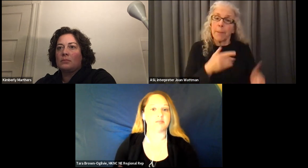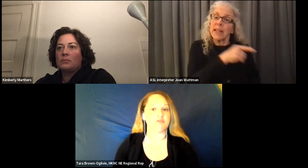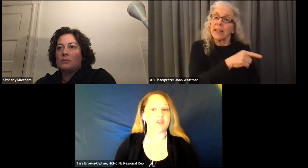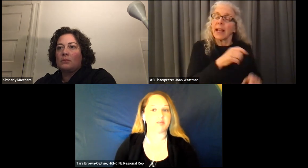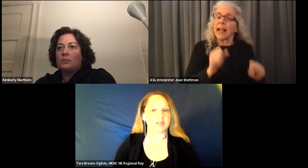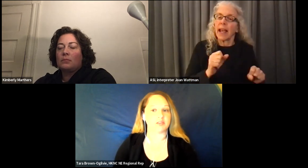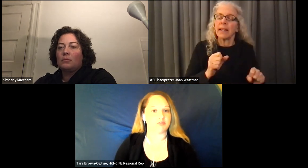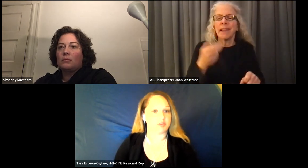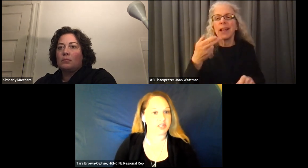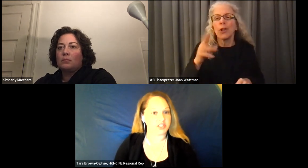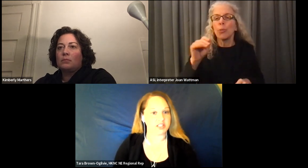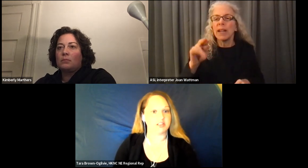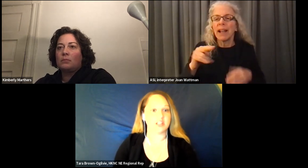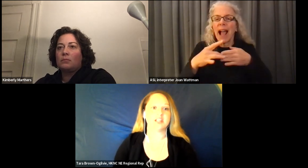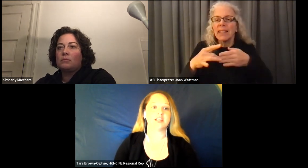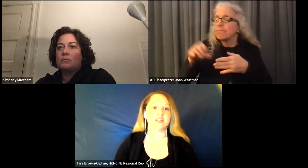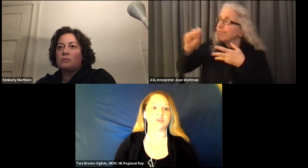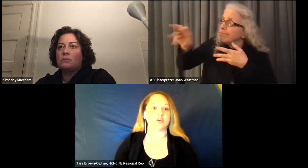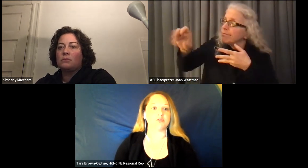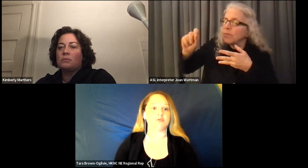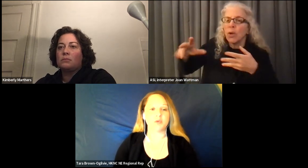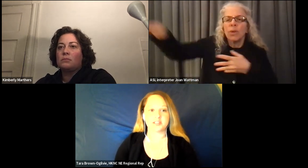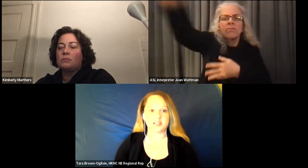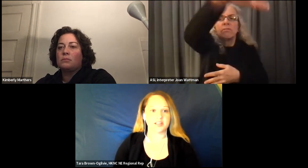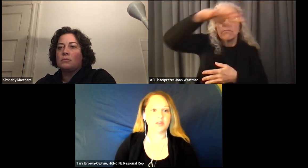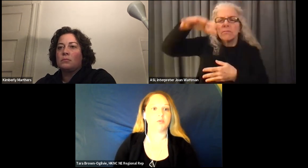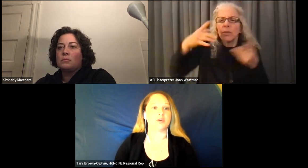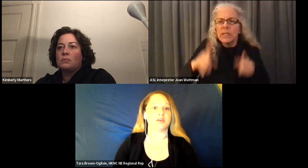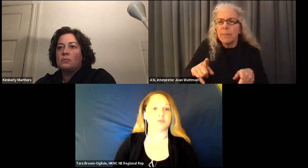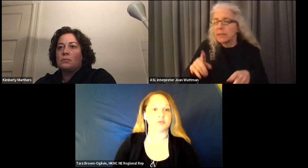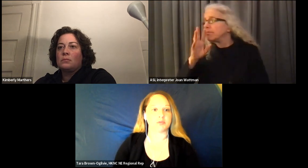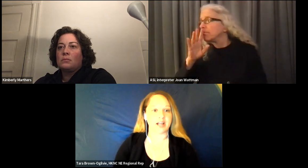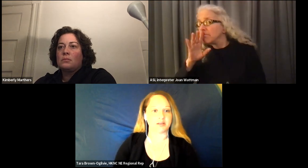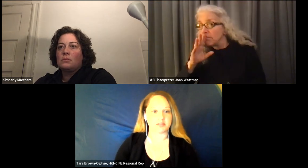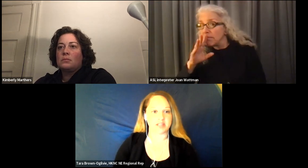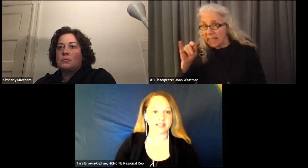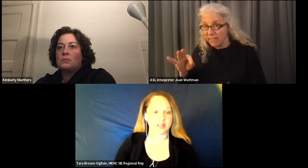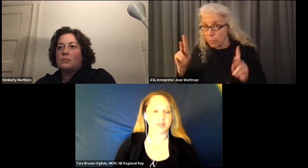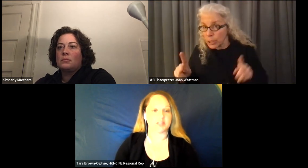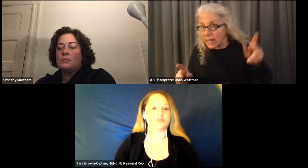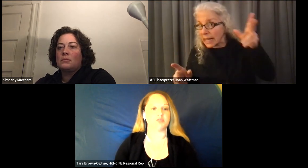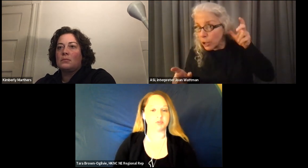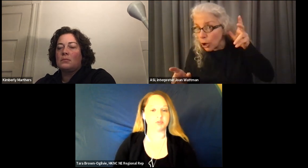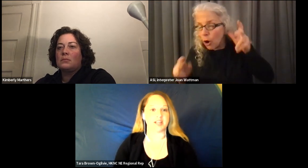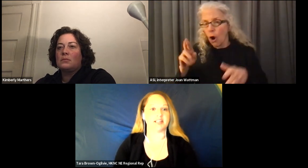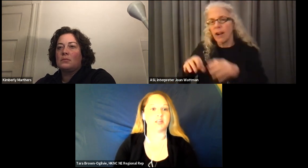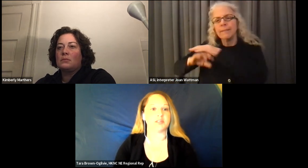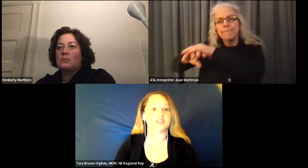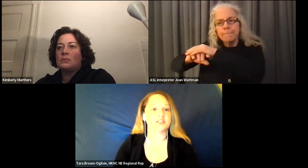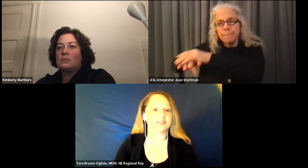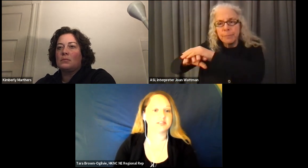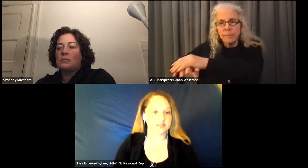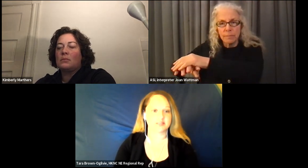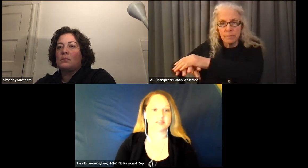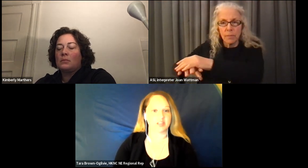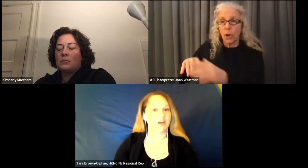providing some environmental information, either voicing or through tactile sign language or visual sign